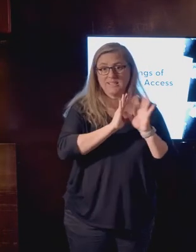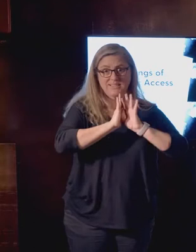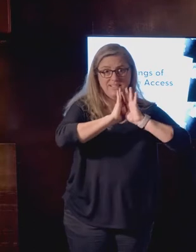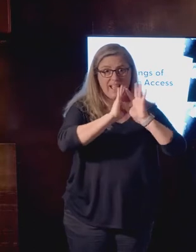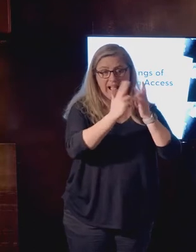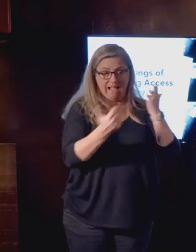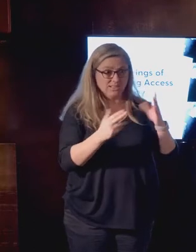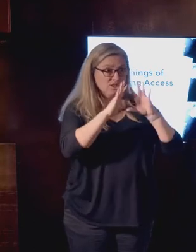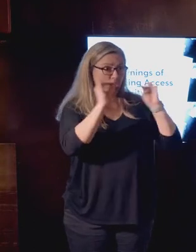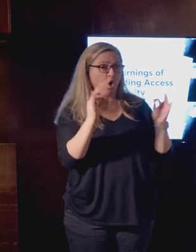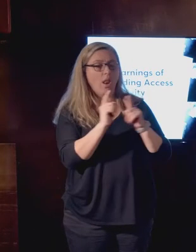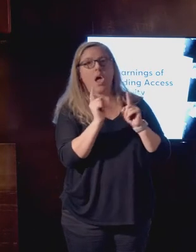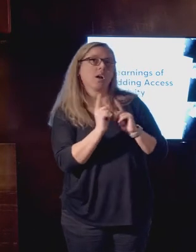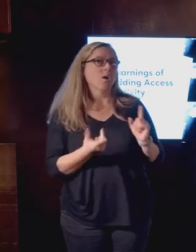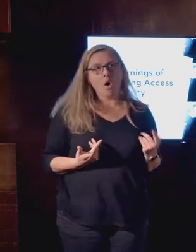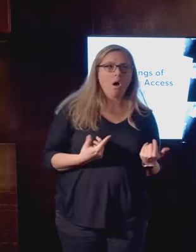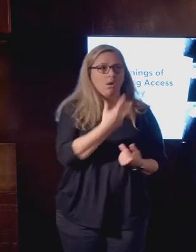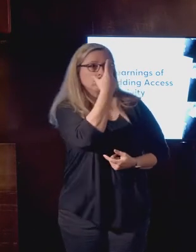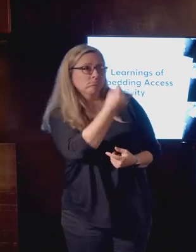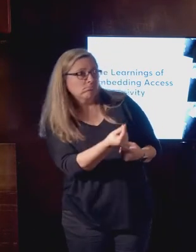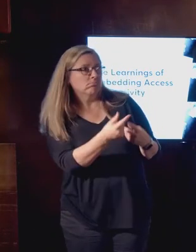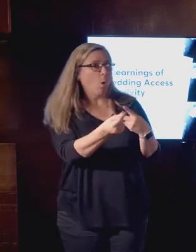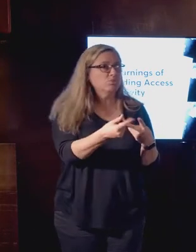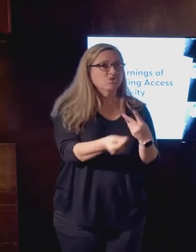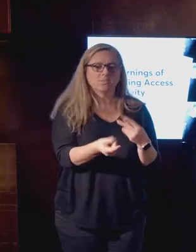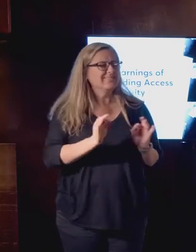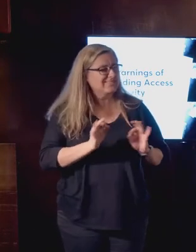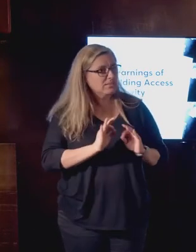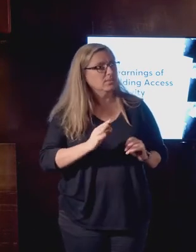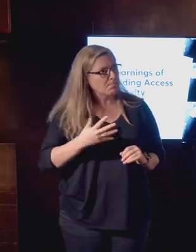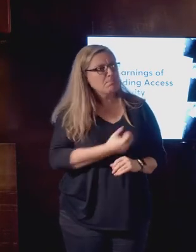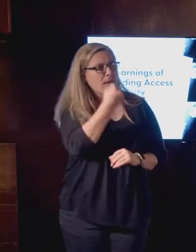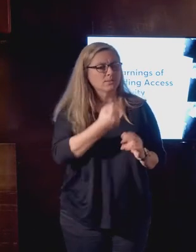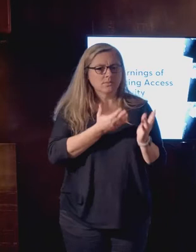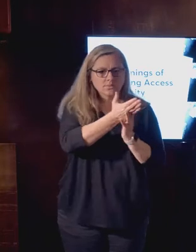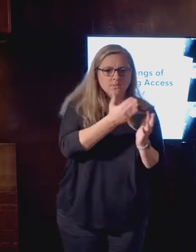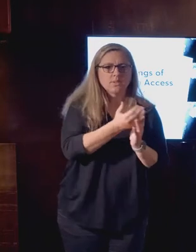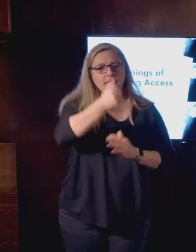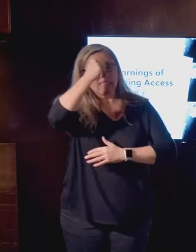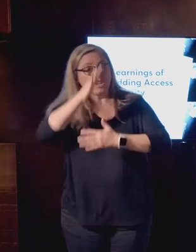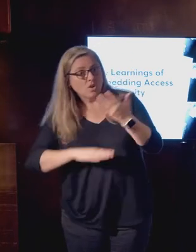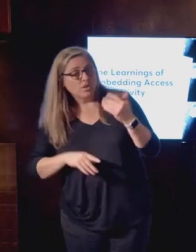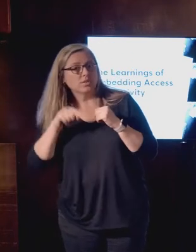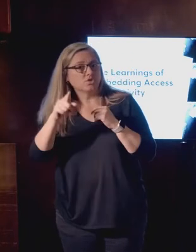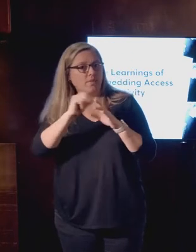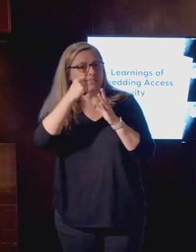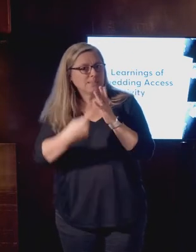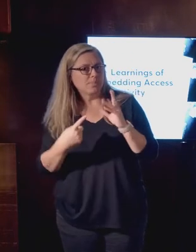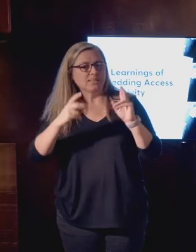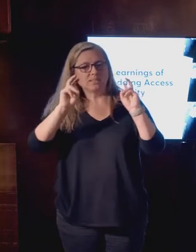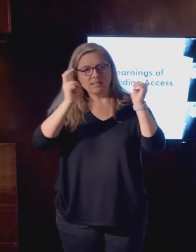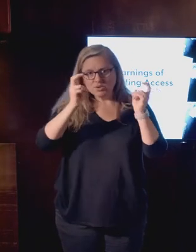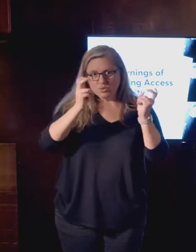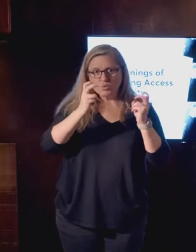one person with disability. And I want to see accessibility to all events, knowledge of disability, issues by event organisers, staff and